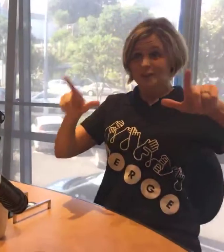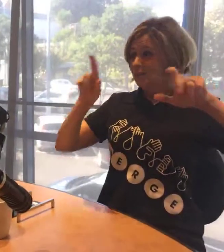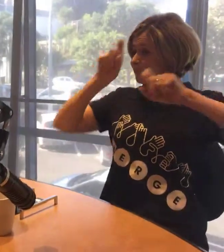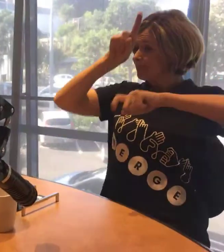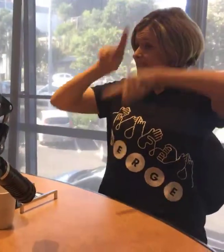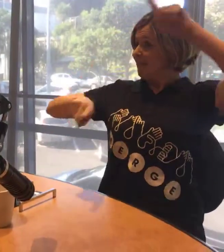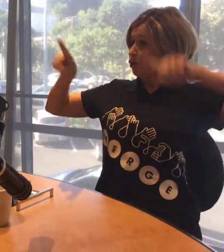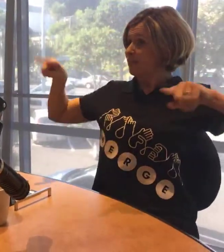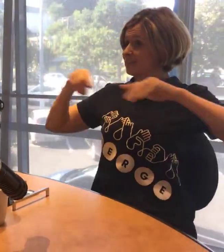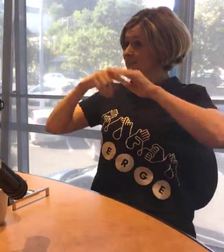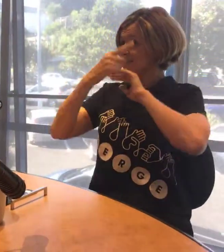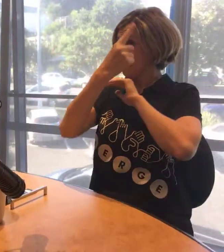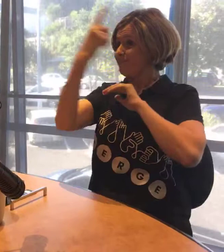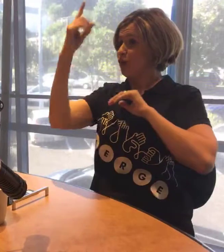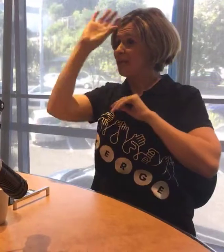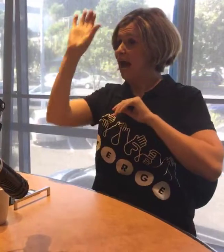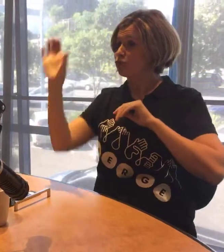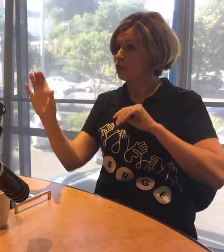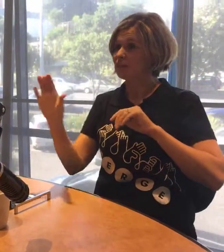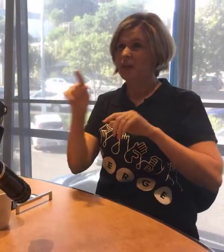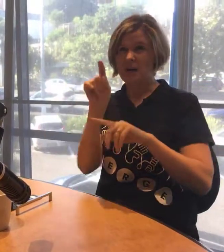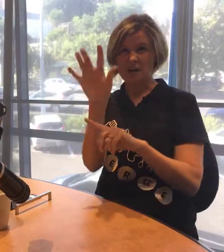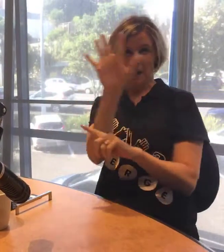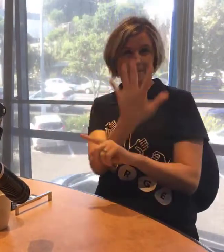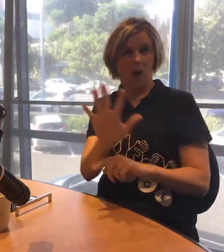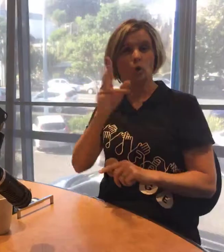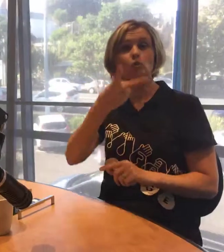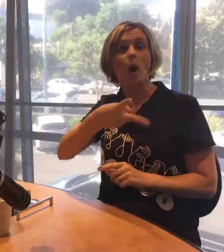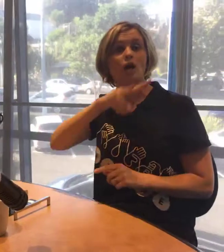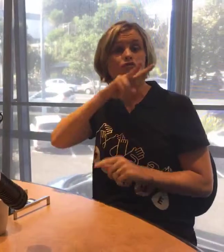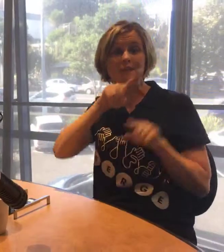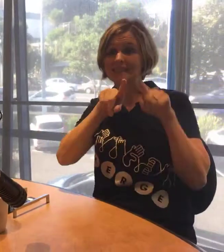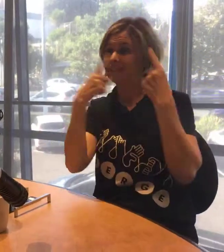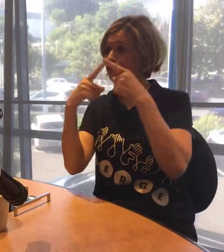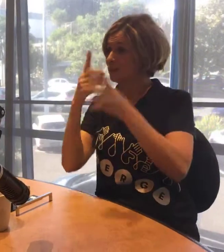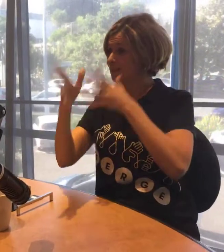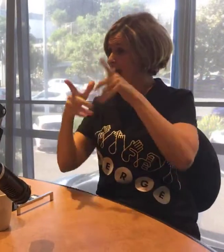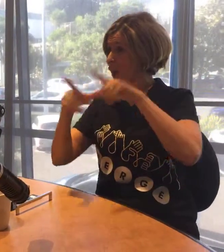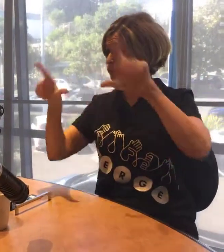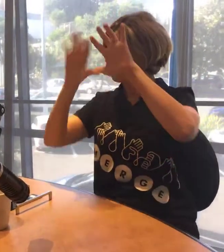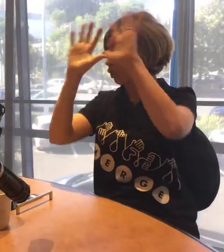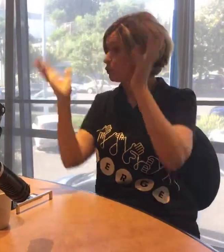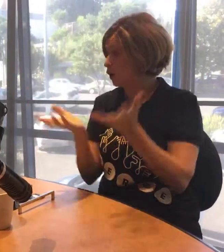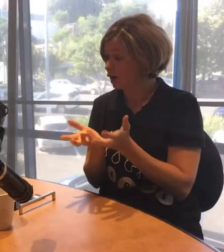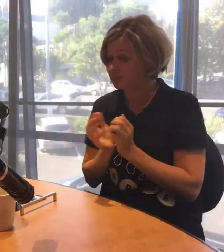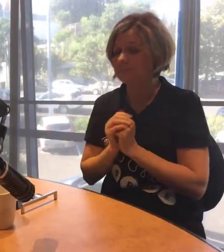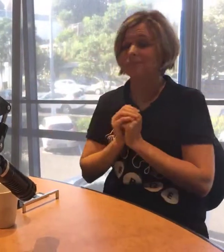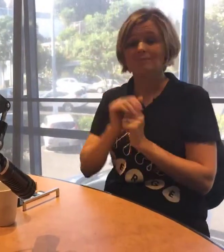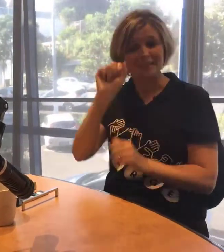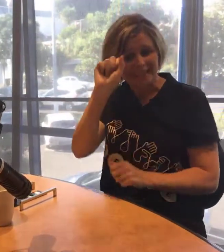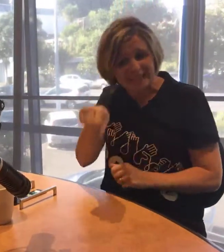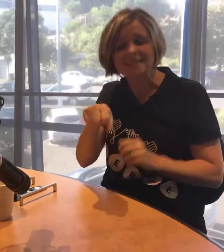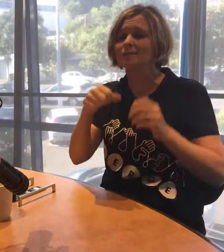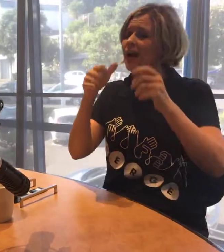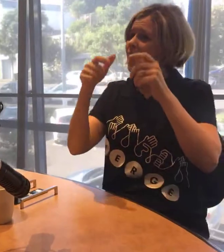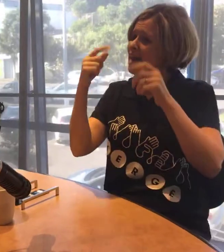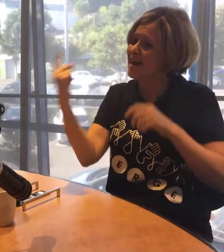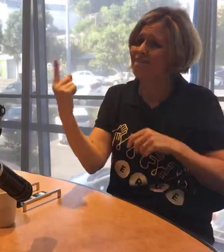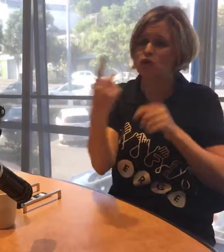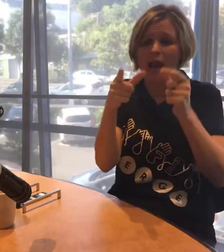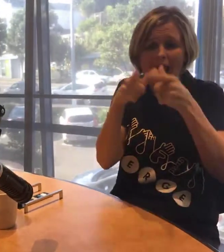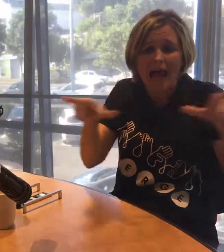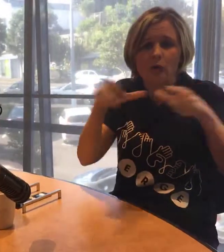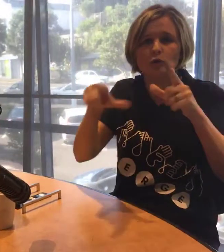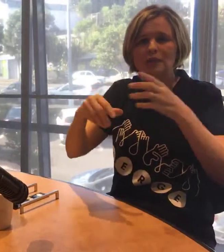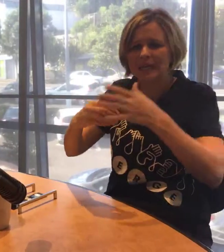Well, sign language is not universal. There are around 200 sign languages throughout the